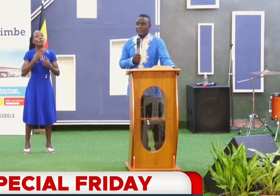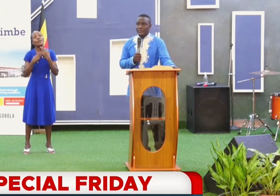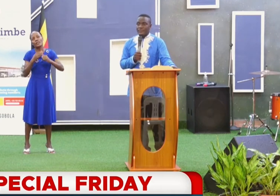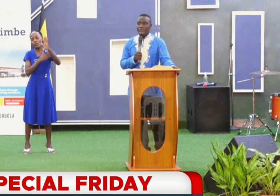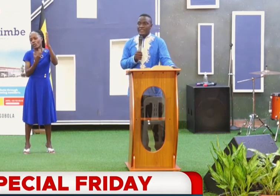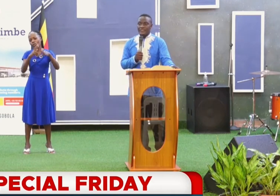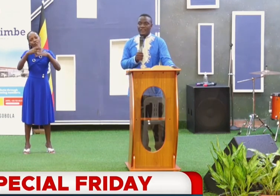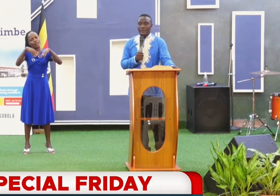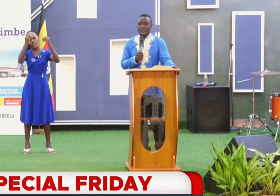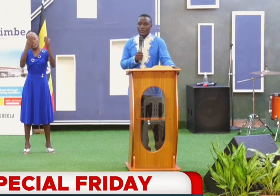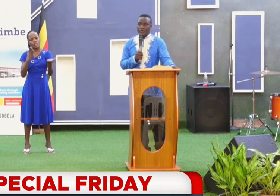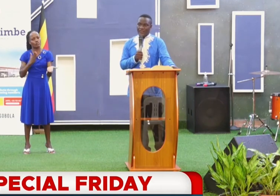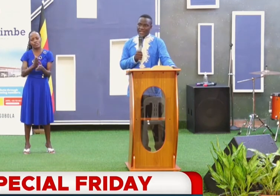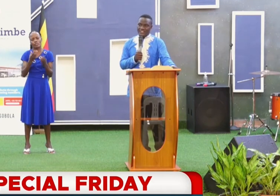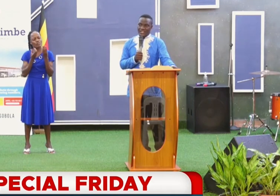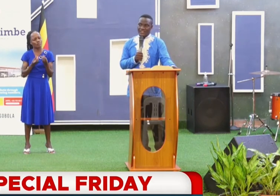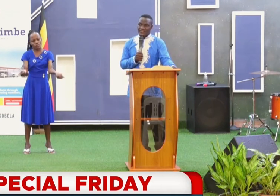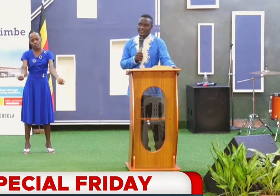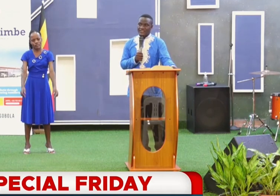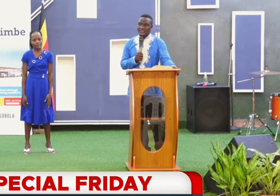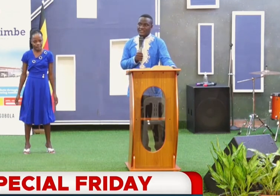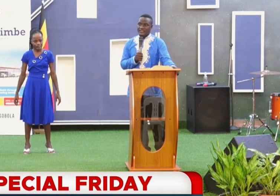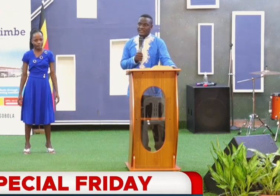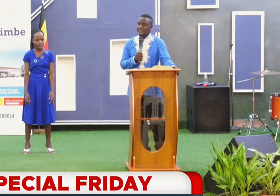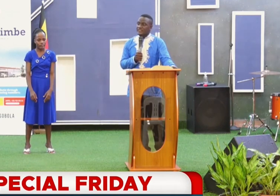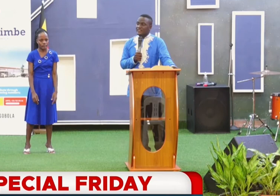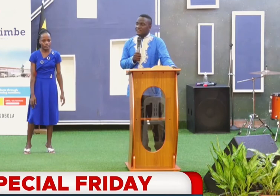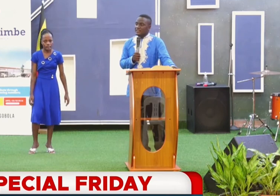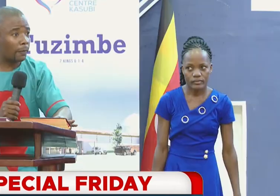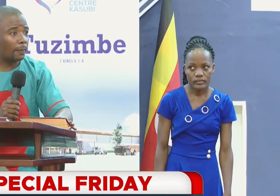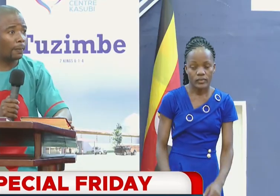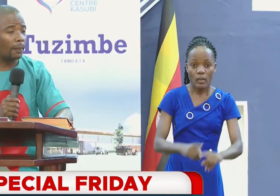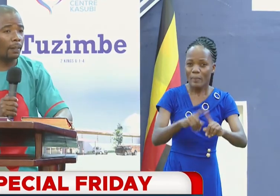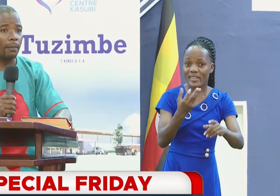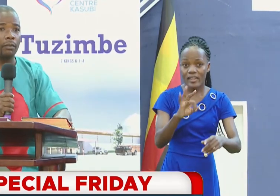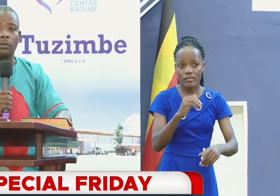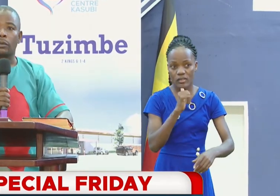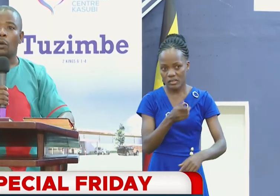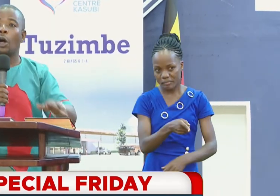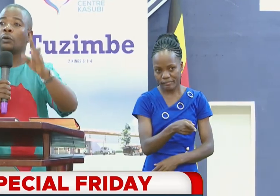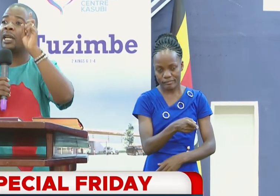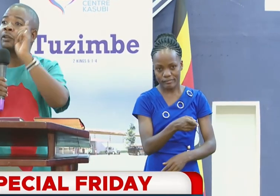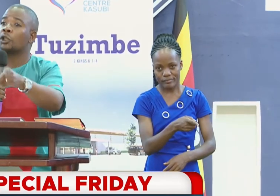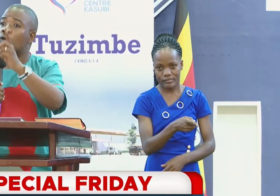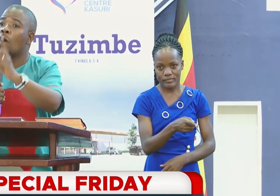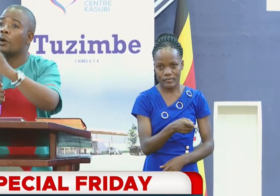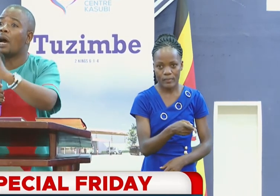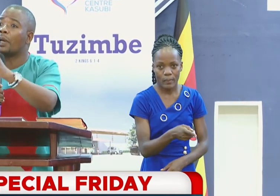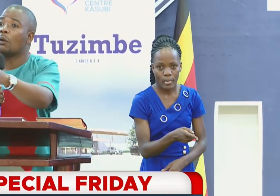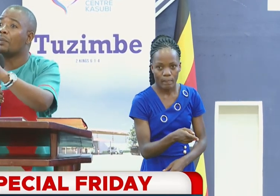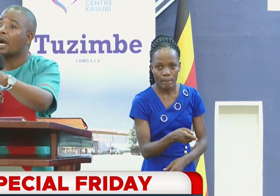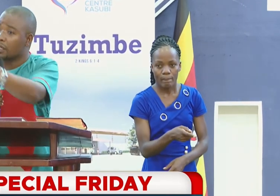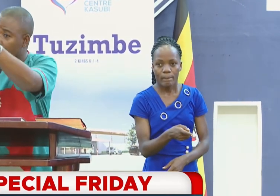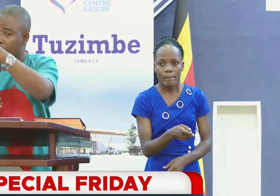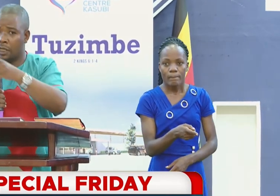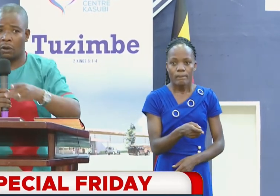weeria. Brethren, we need the Lord, the God of Elijah. But if not that, where you are,